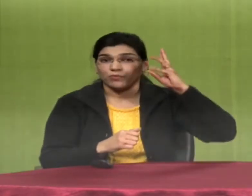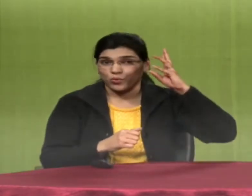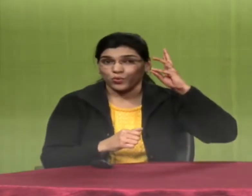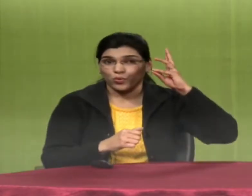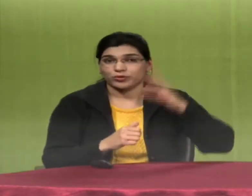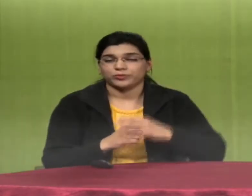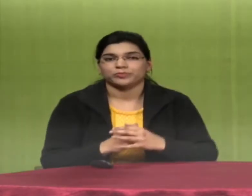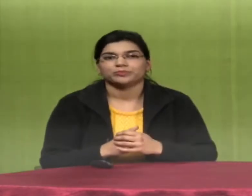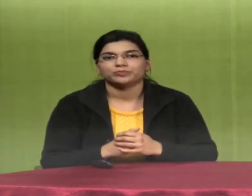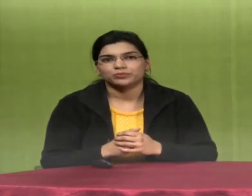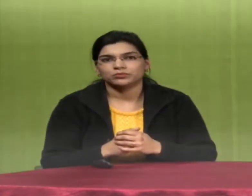Fourth word is